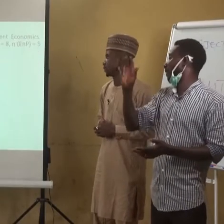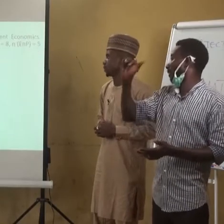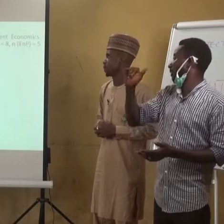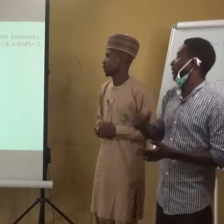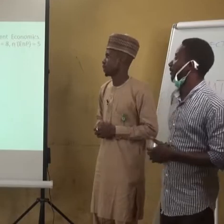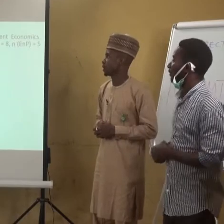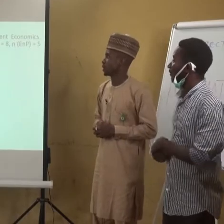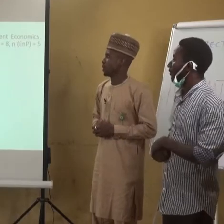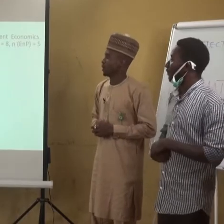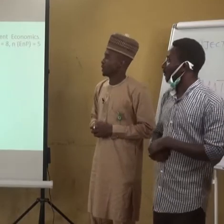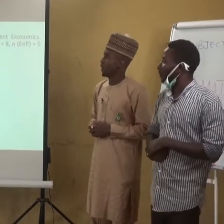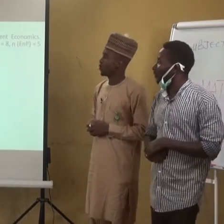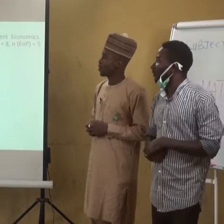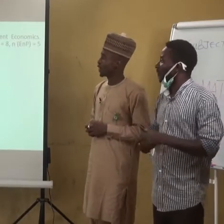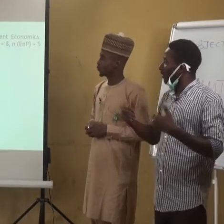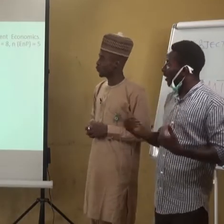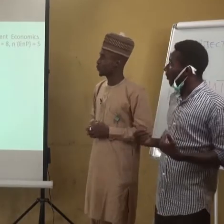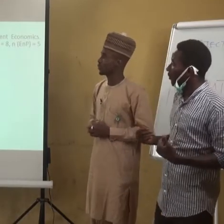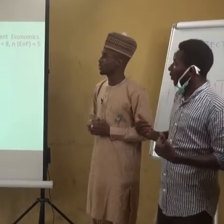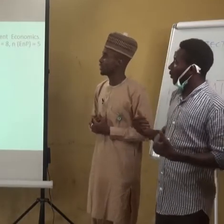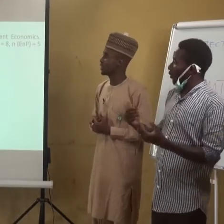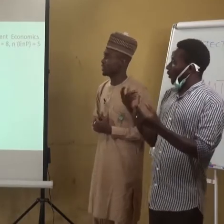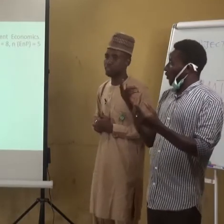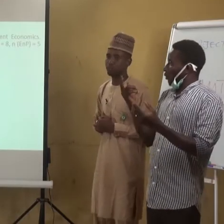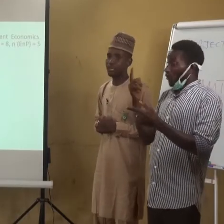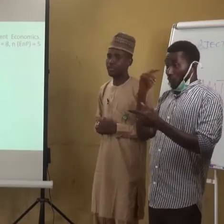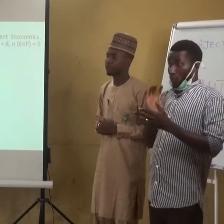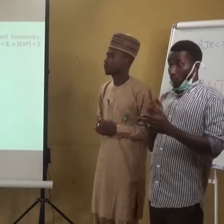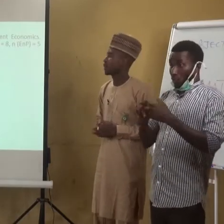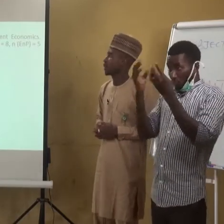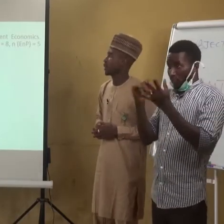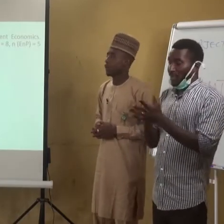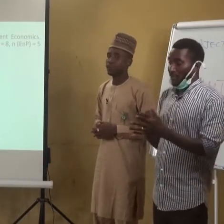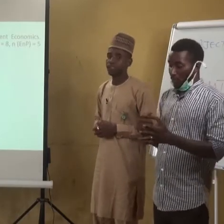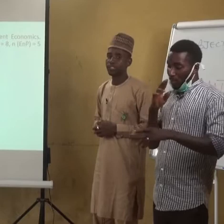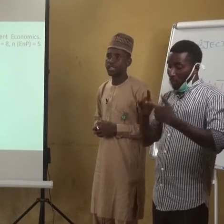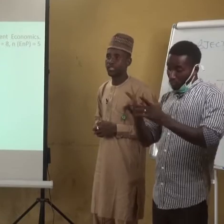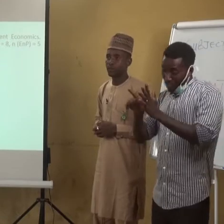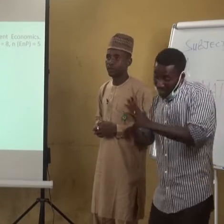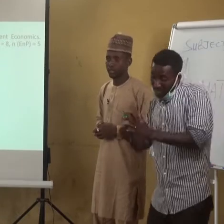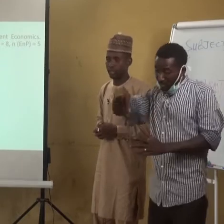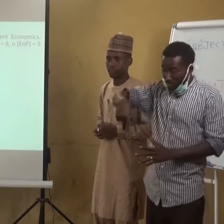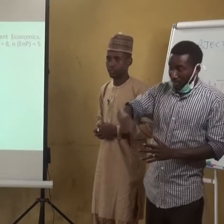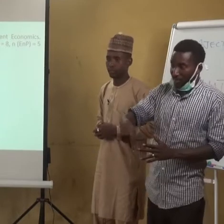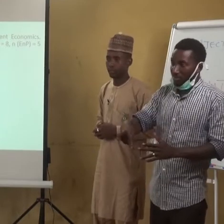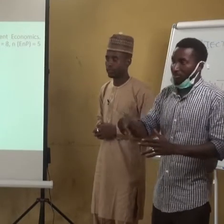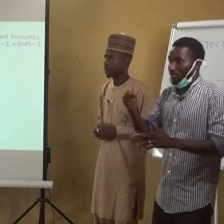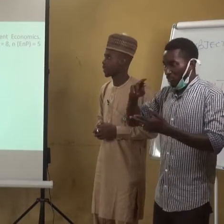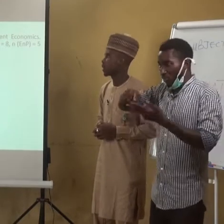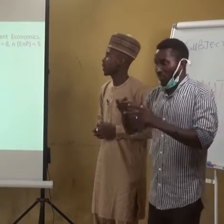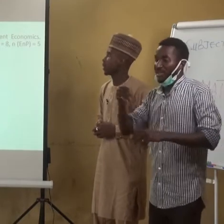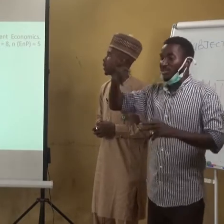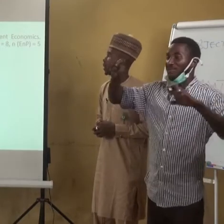2013. Now going by the solution, we said let P represent physics,